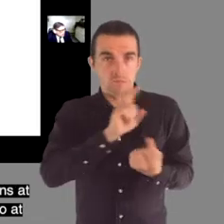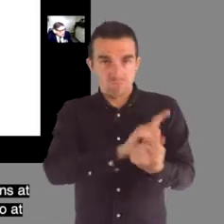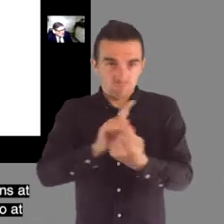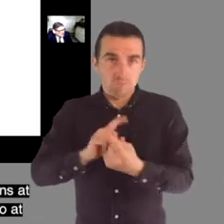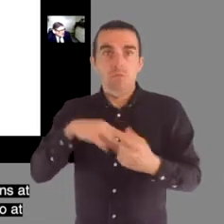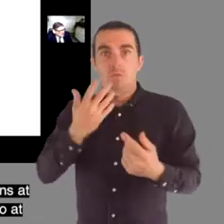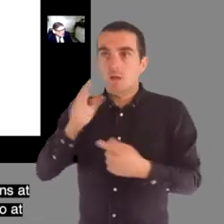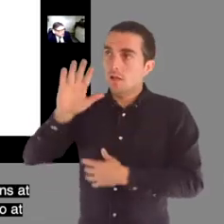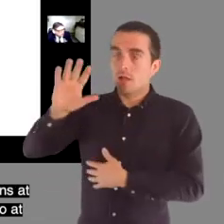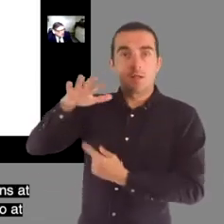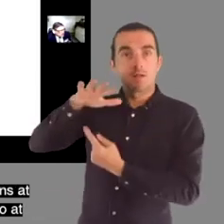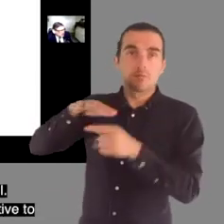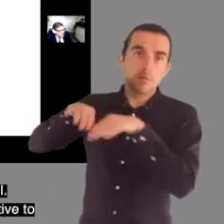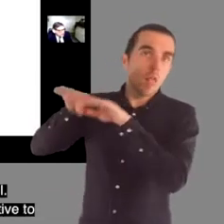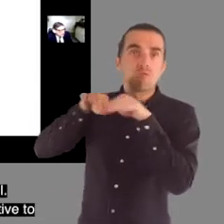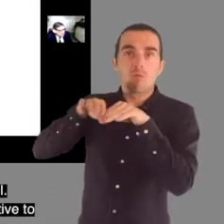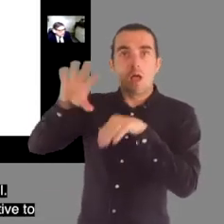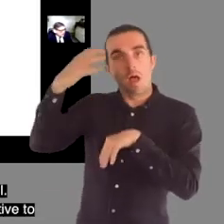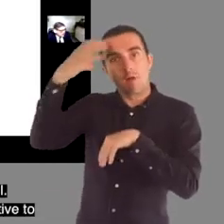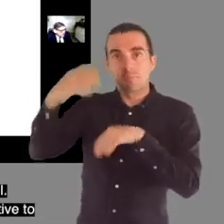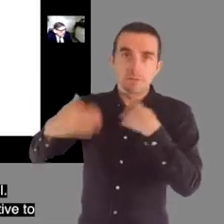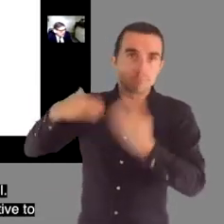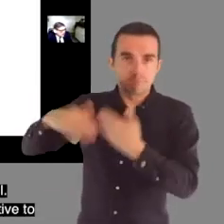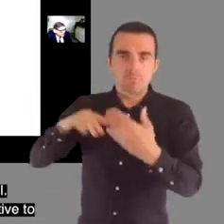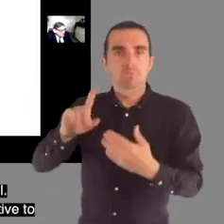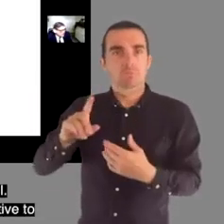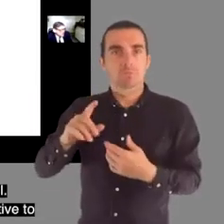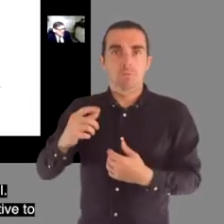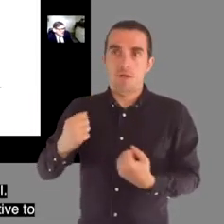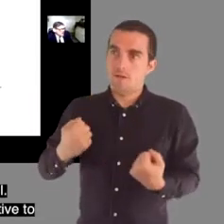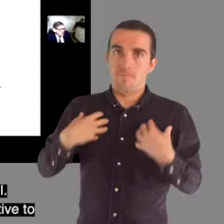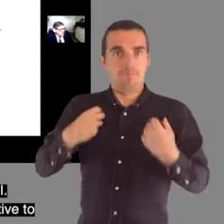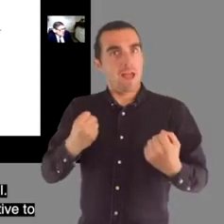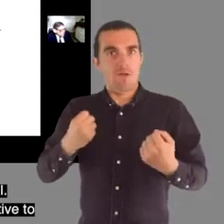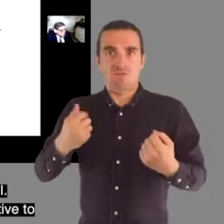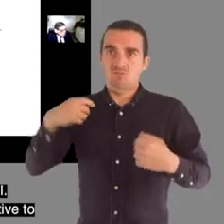local municipal level, but also at national government level.